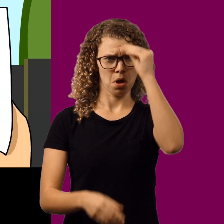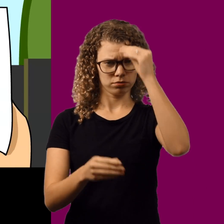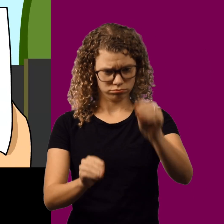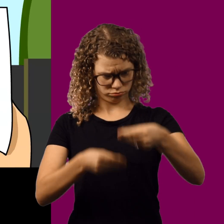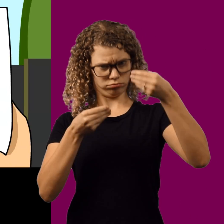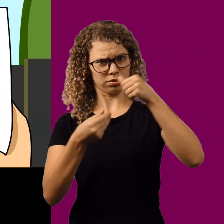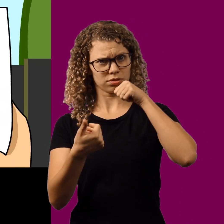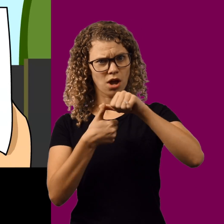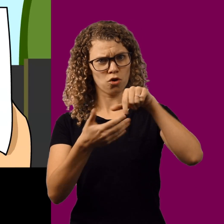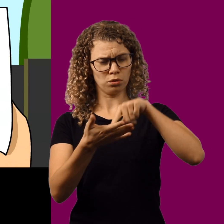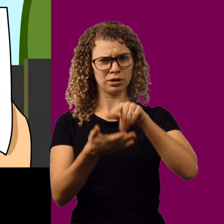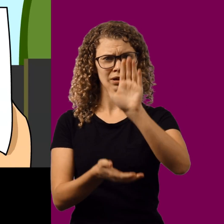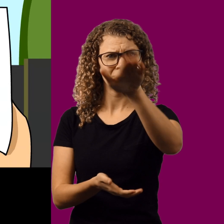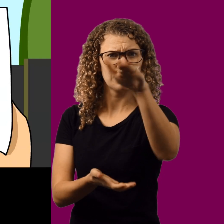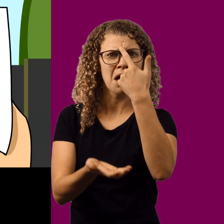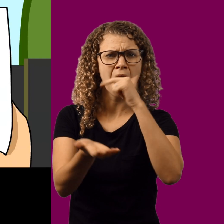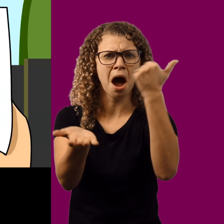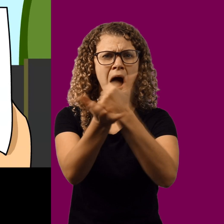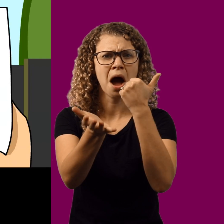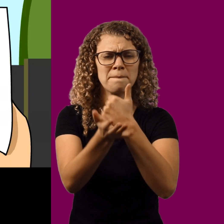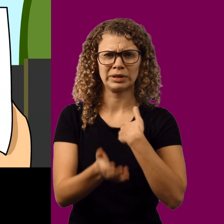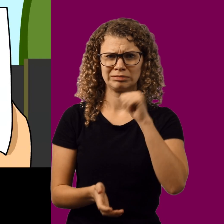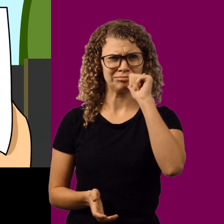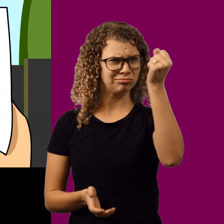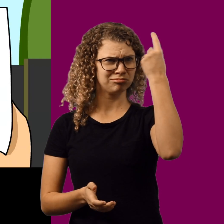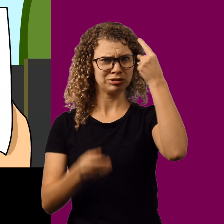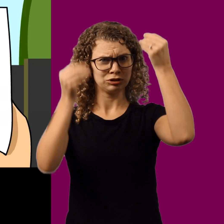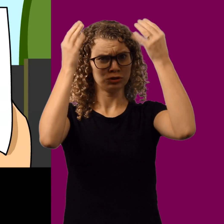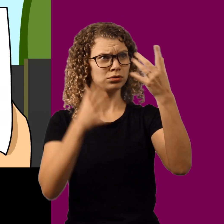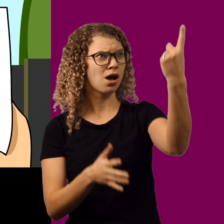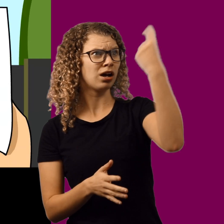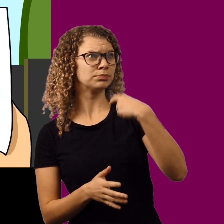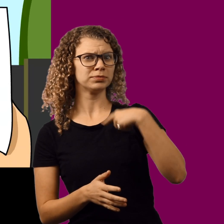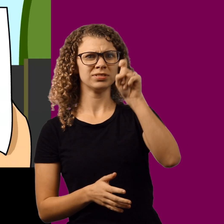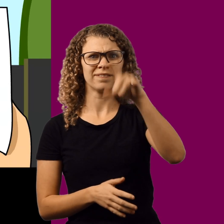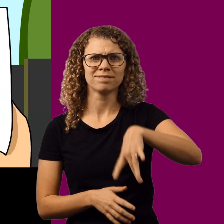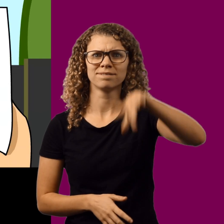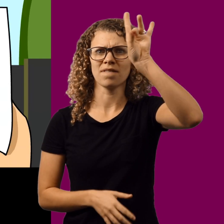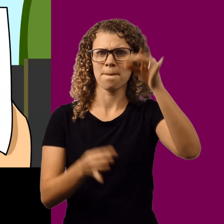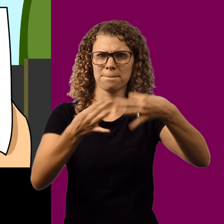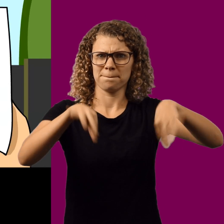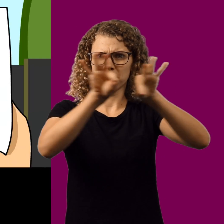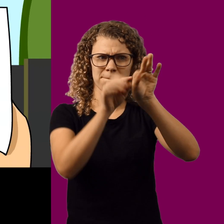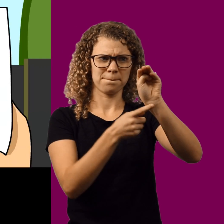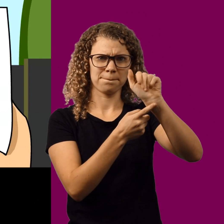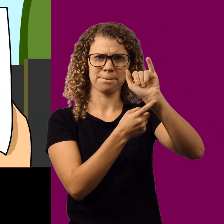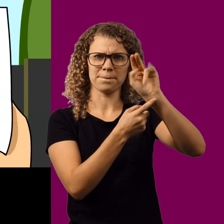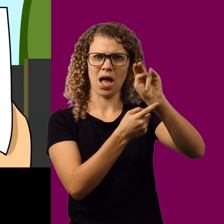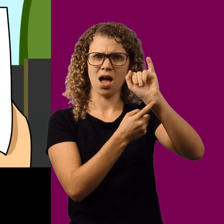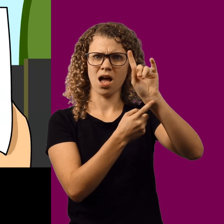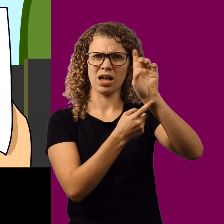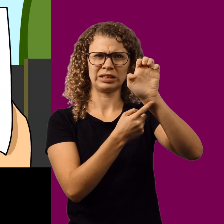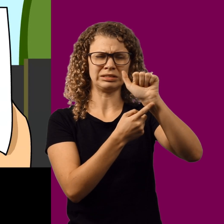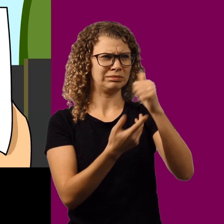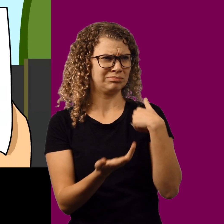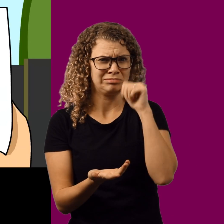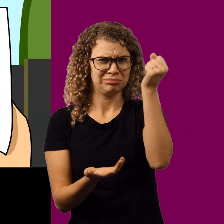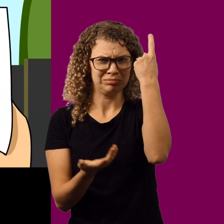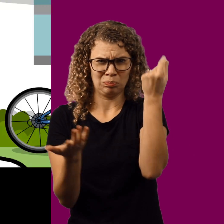Dear Tim and Moby, I don't understand what my teacher means when he asks me to find the main idea. Can you help me? From